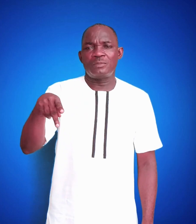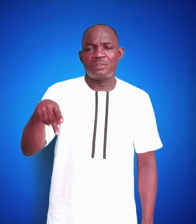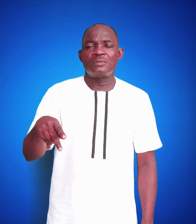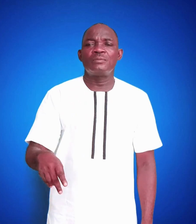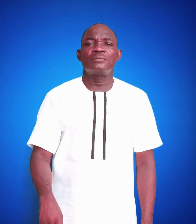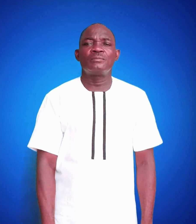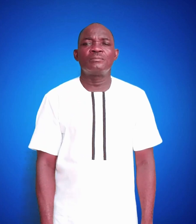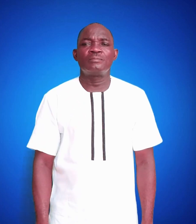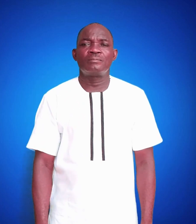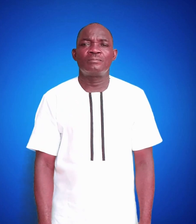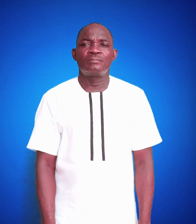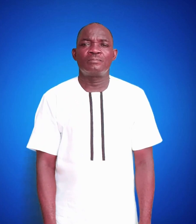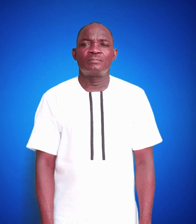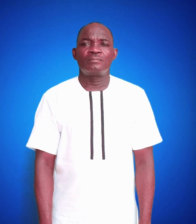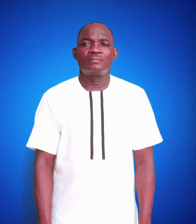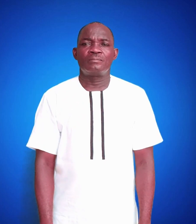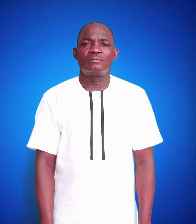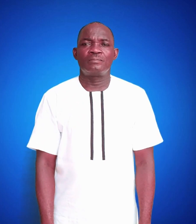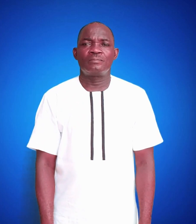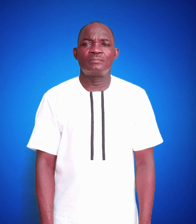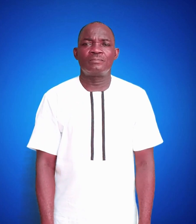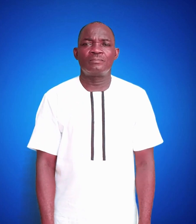MOGCSP.